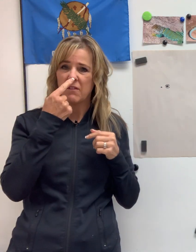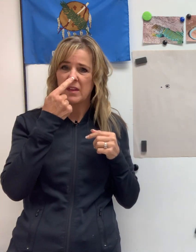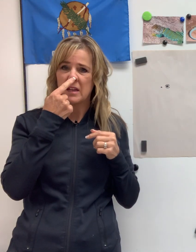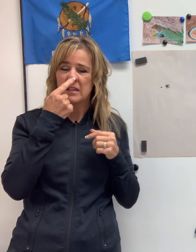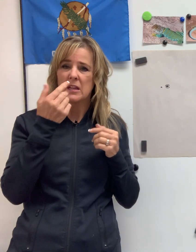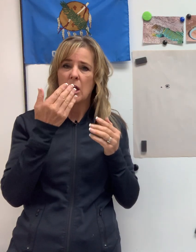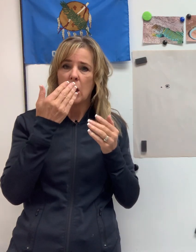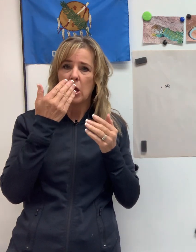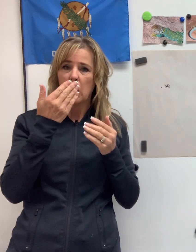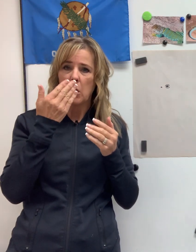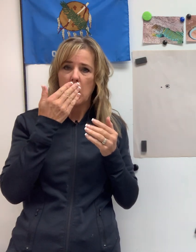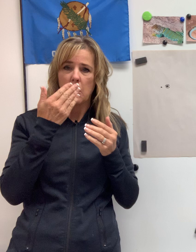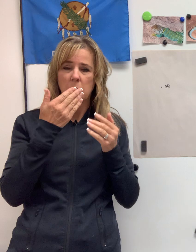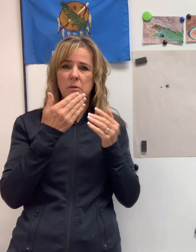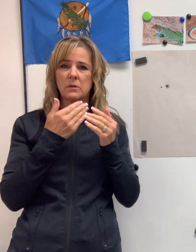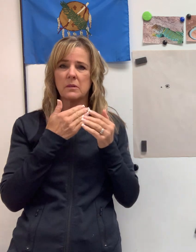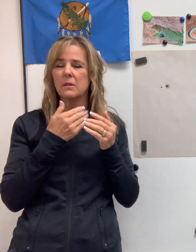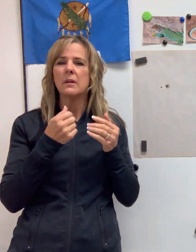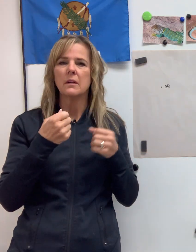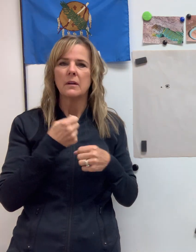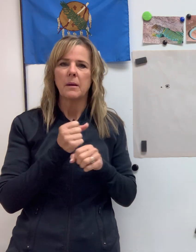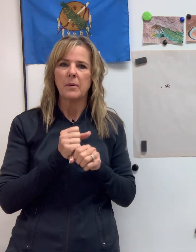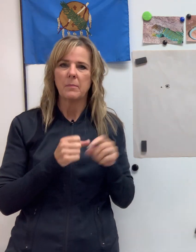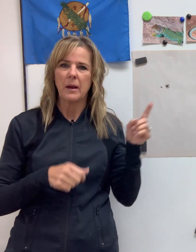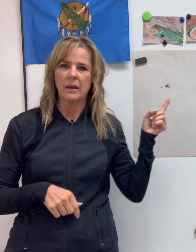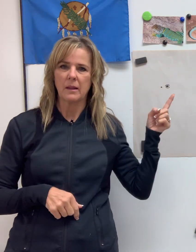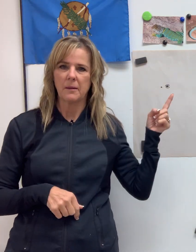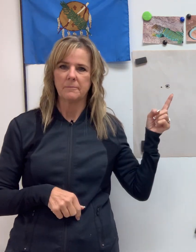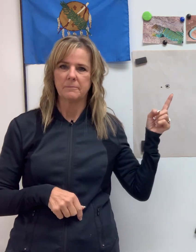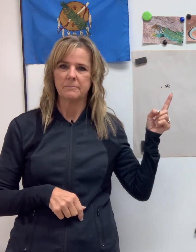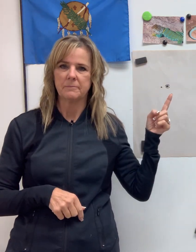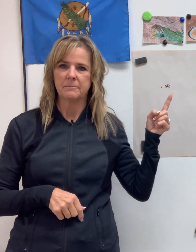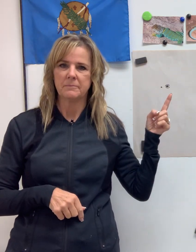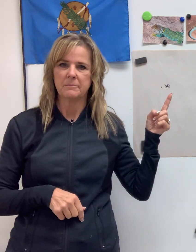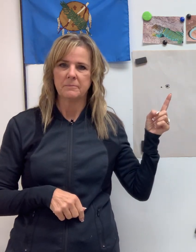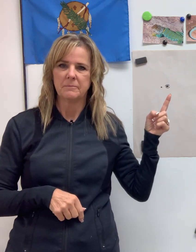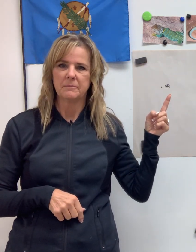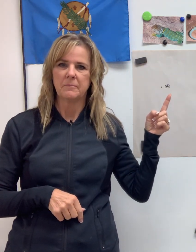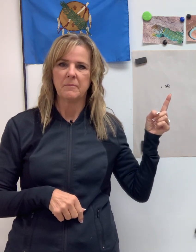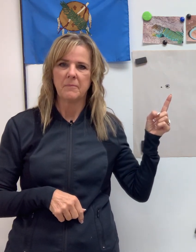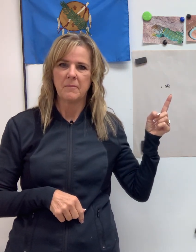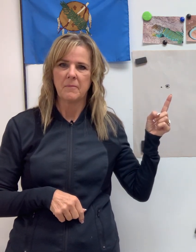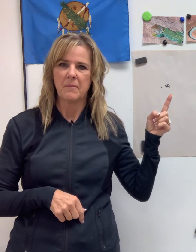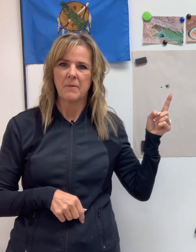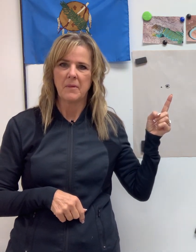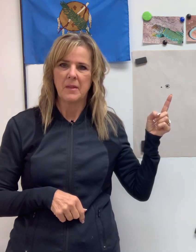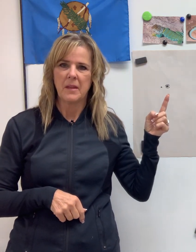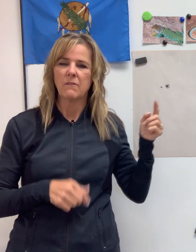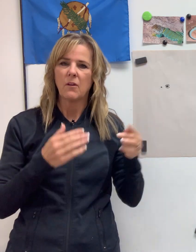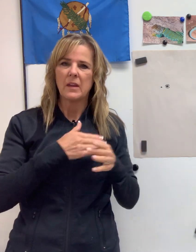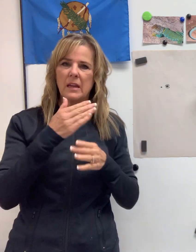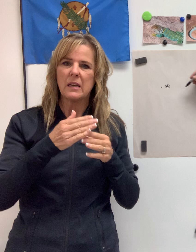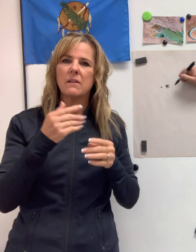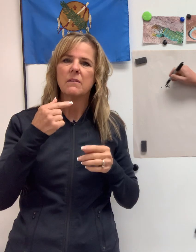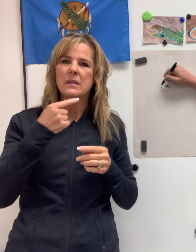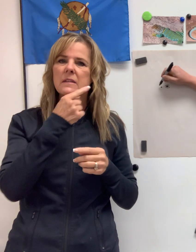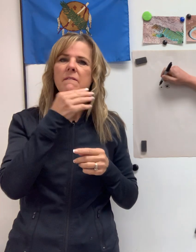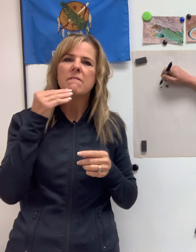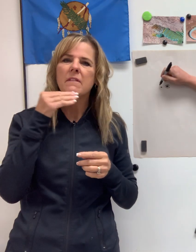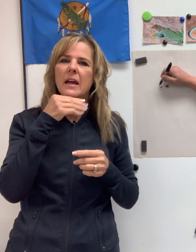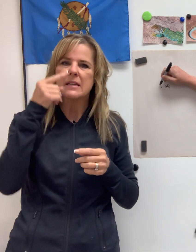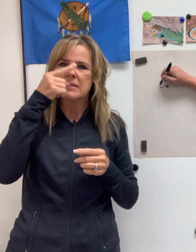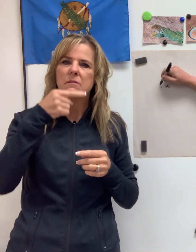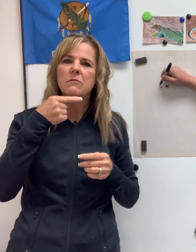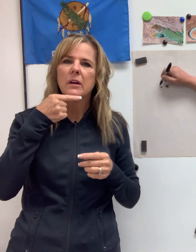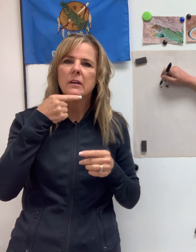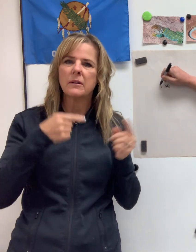very close, but not touching. I'm gonna make this curve line for the end of his snout, for the end of his face. So